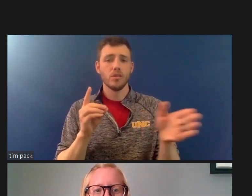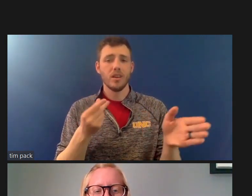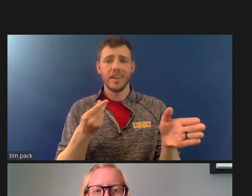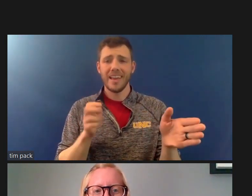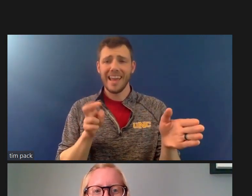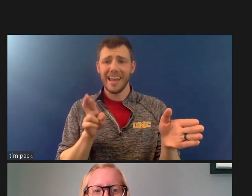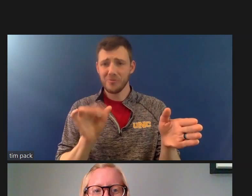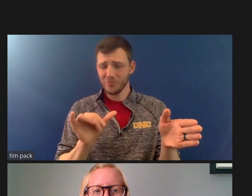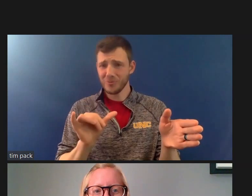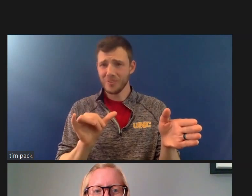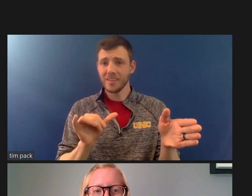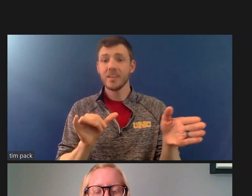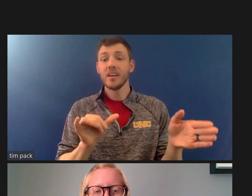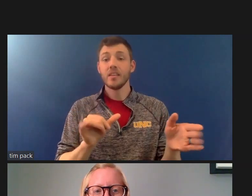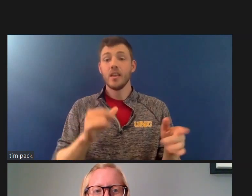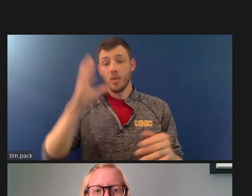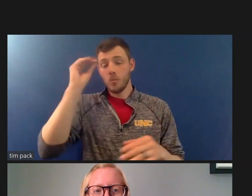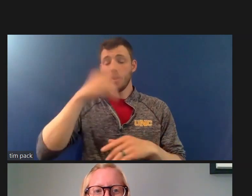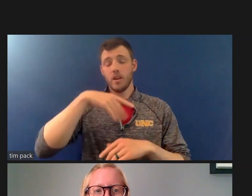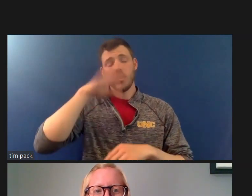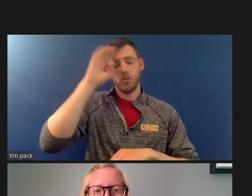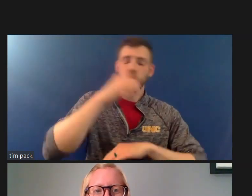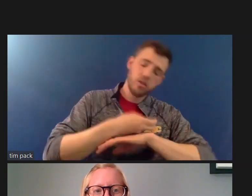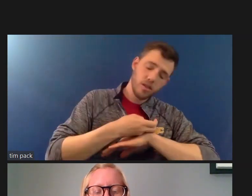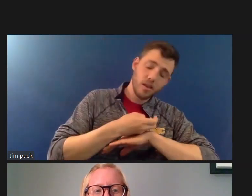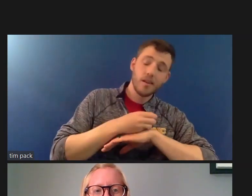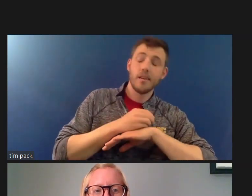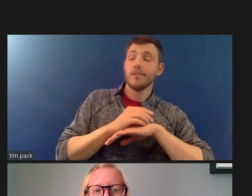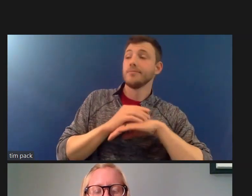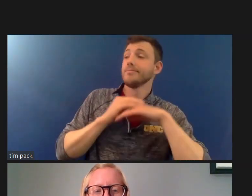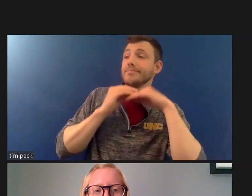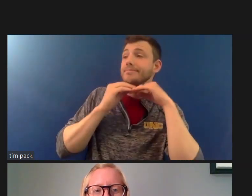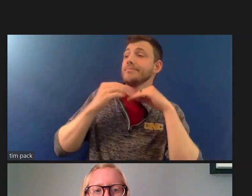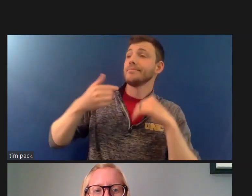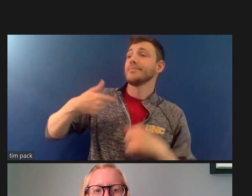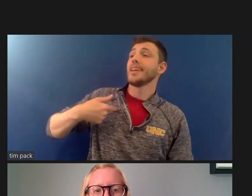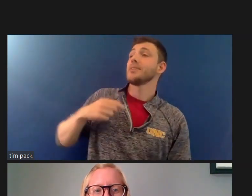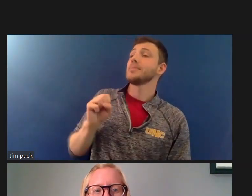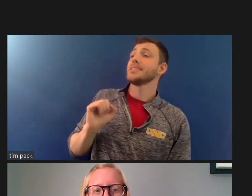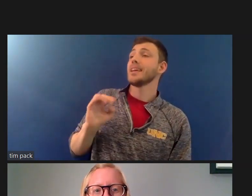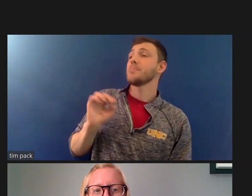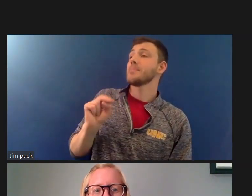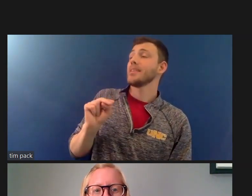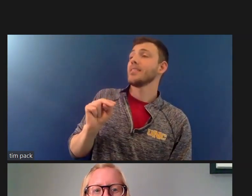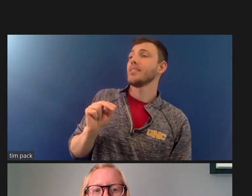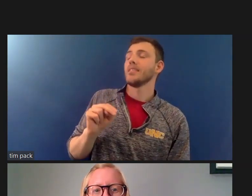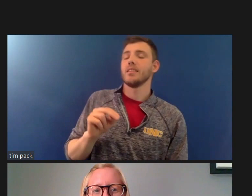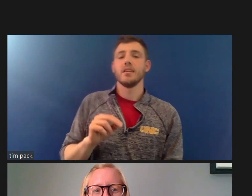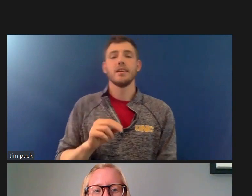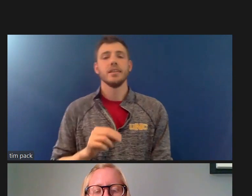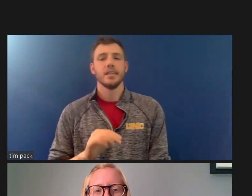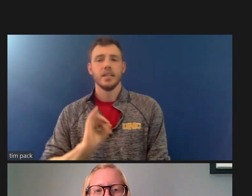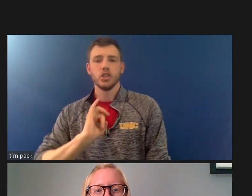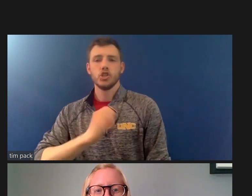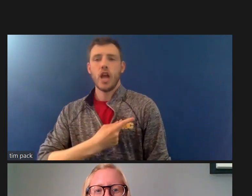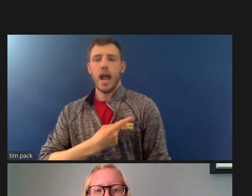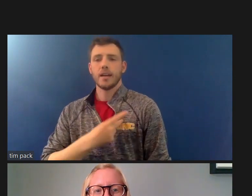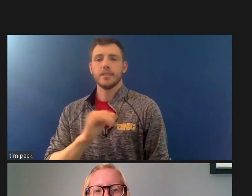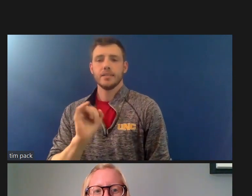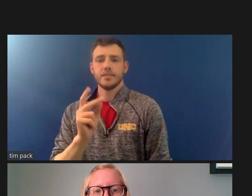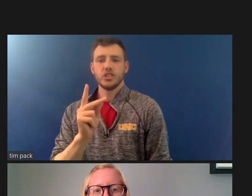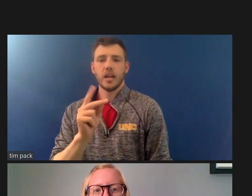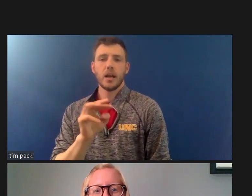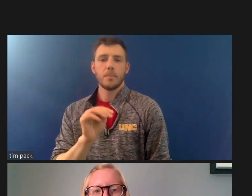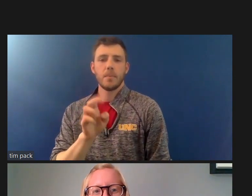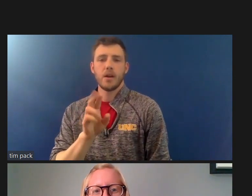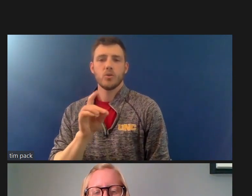trunk, smiled pallidly at Ralph, and said that his name was Simon. Jack spoke. We've got to decide